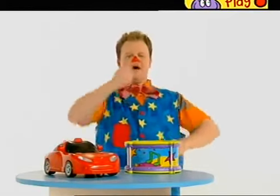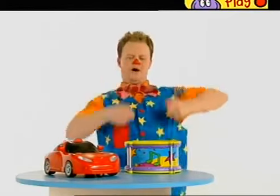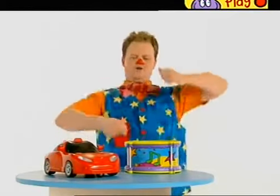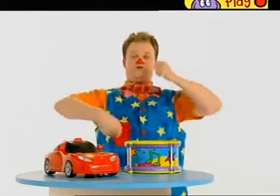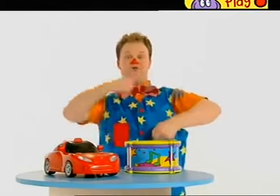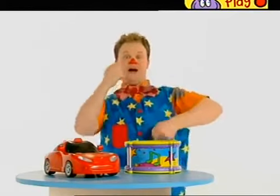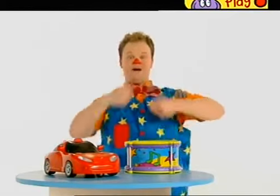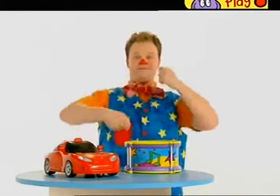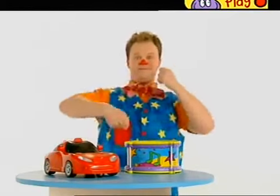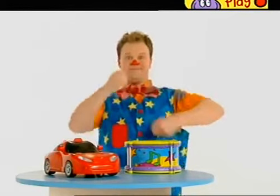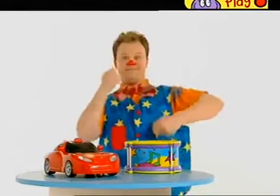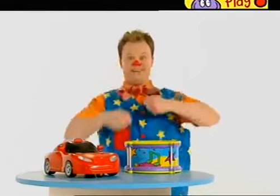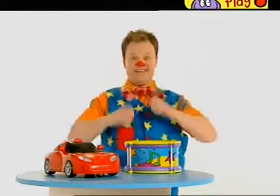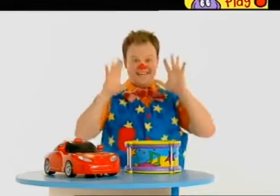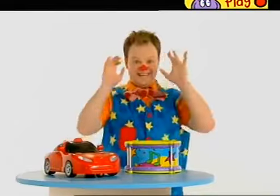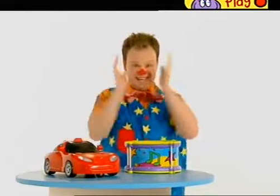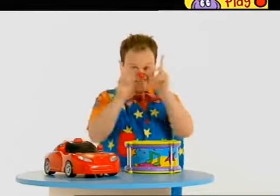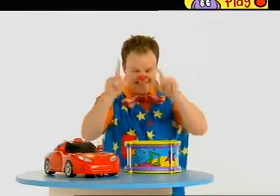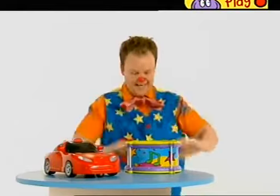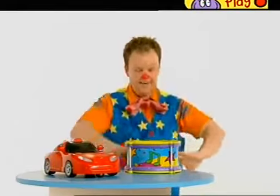a drum!